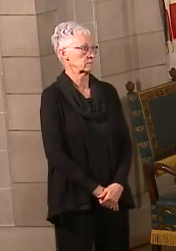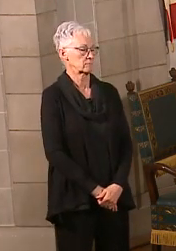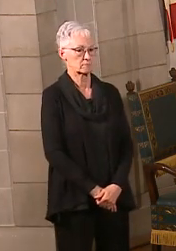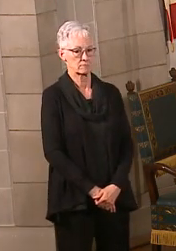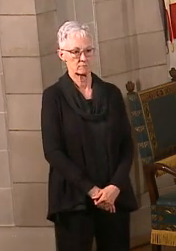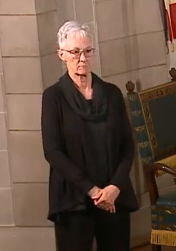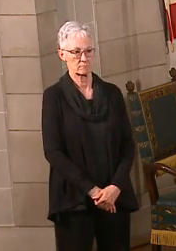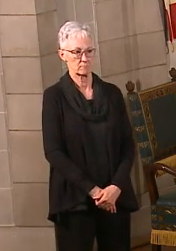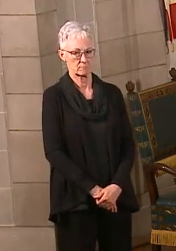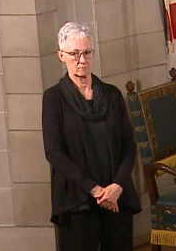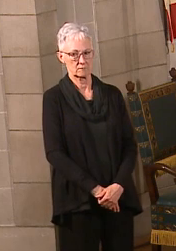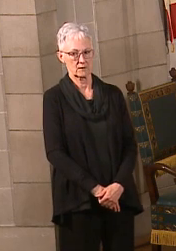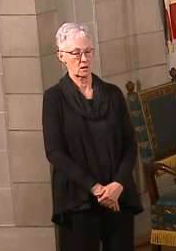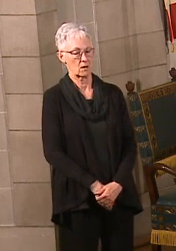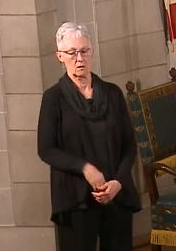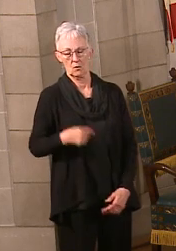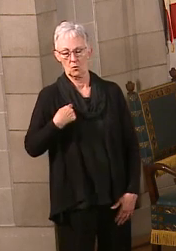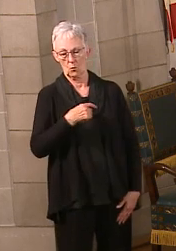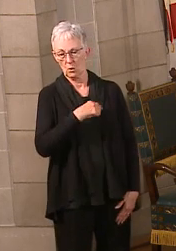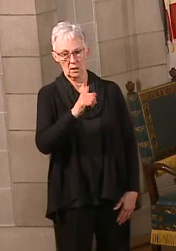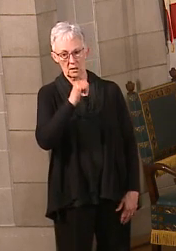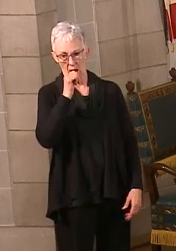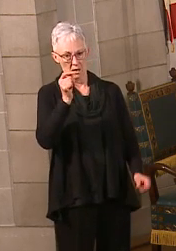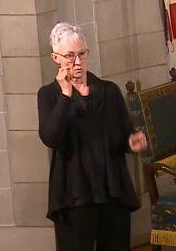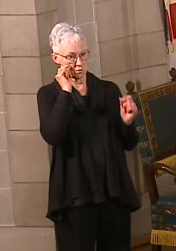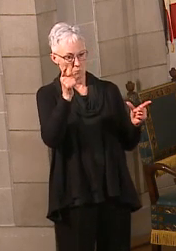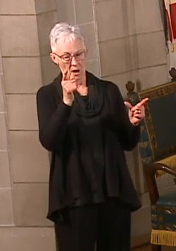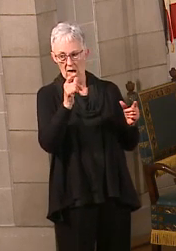We were not totally surprised by the numbers in the sense that